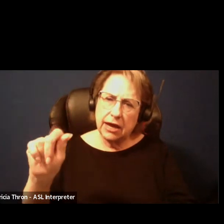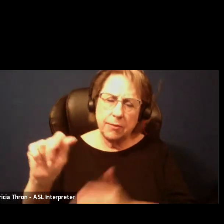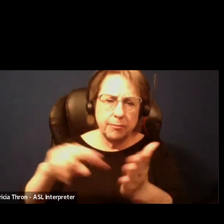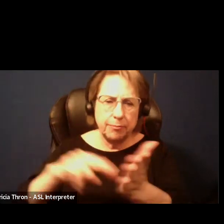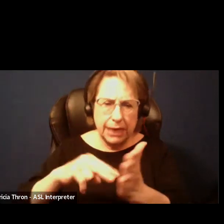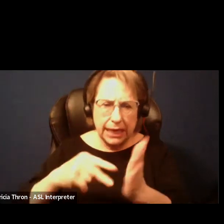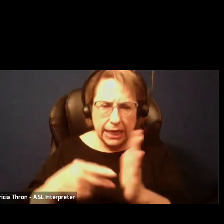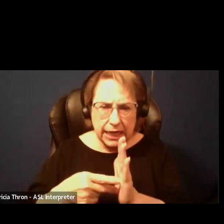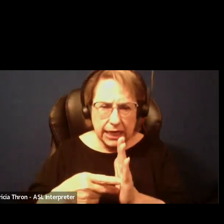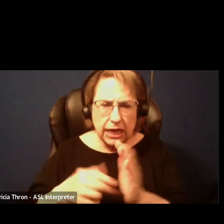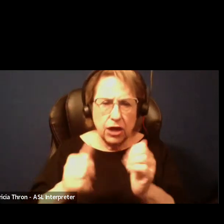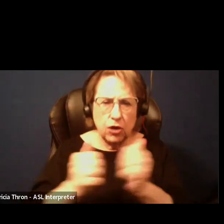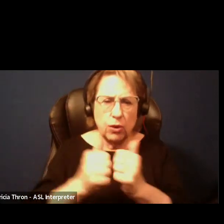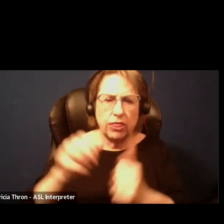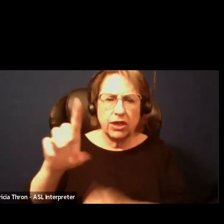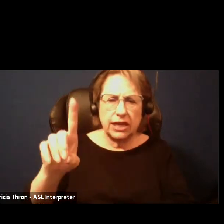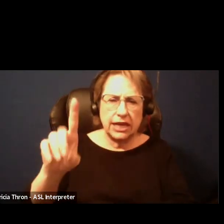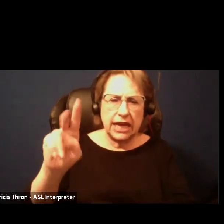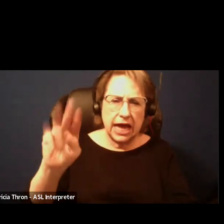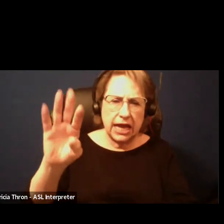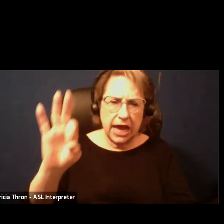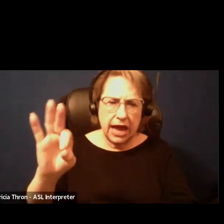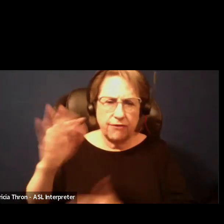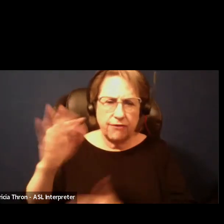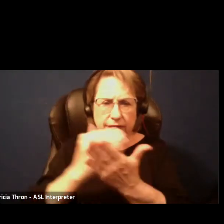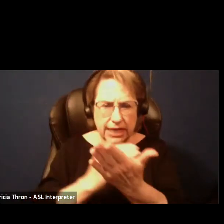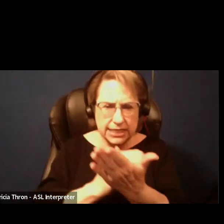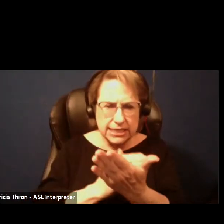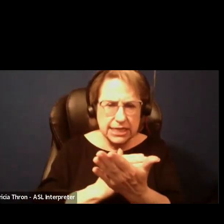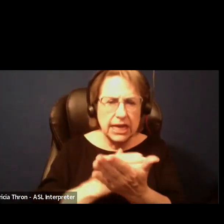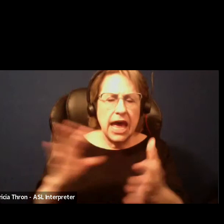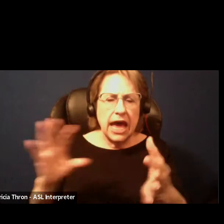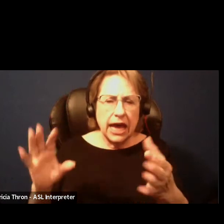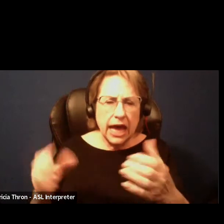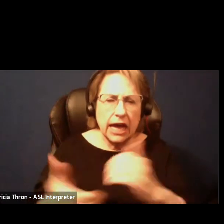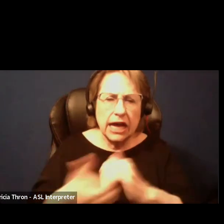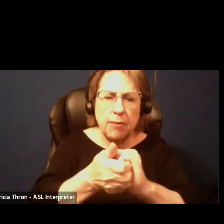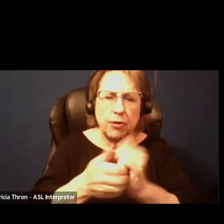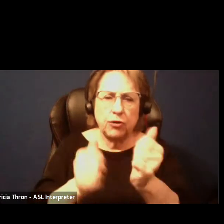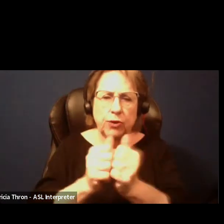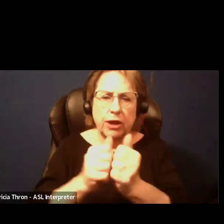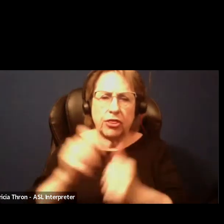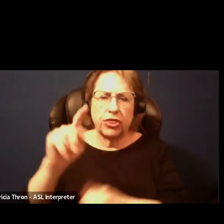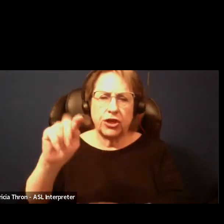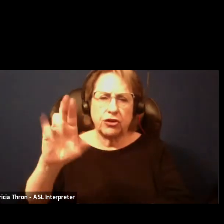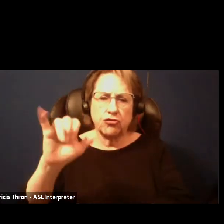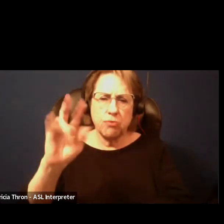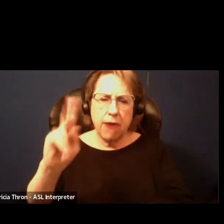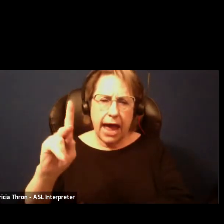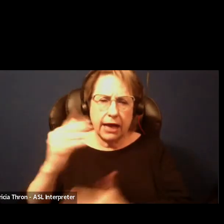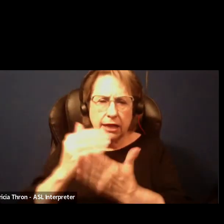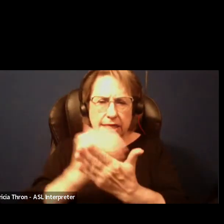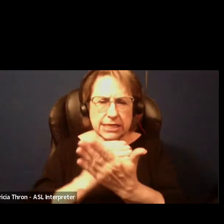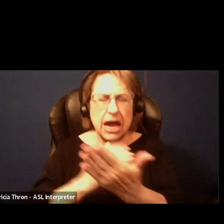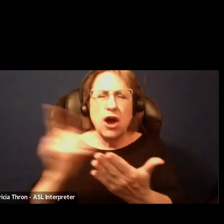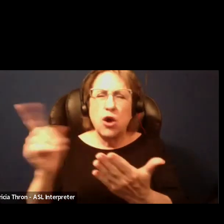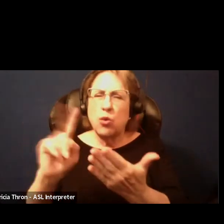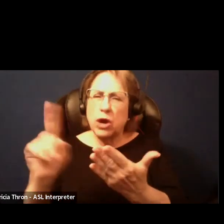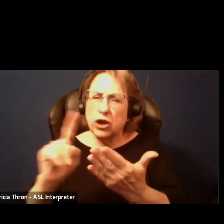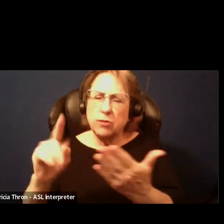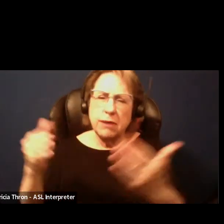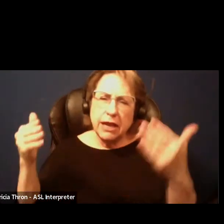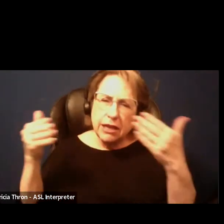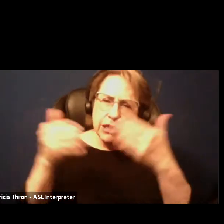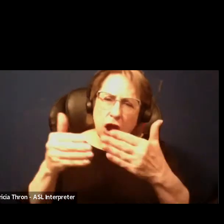coupled with the on track list, and where could they be targeting resources? Because